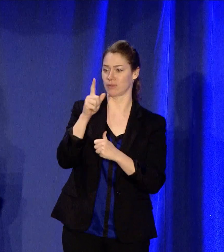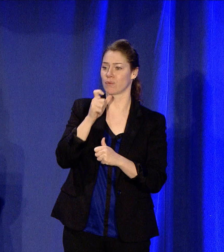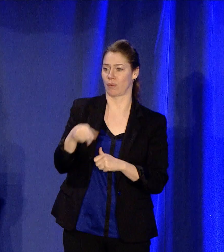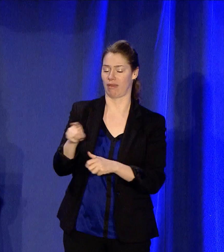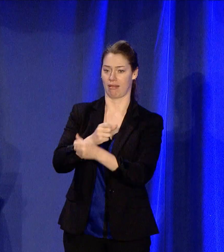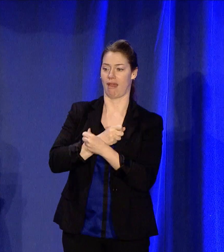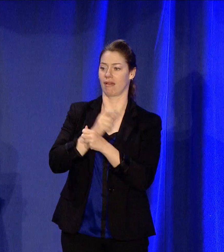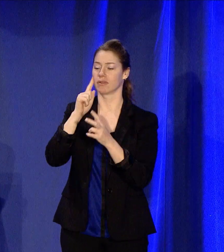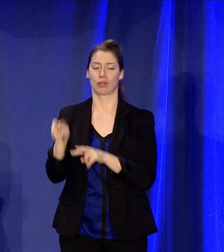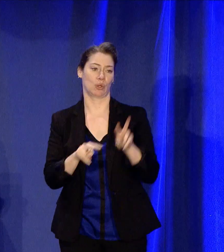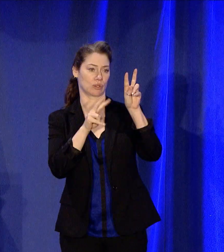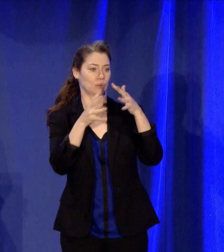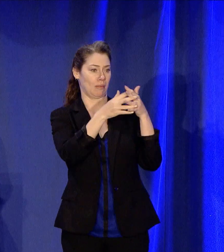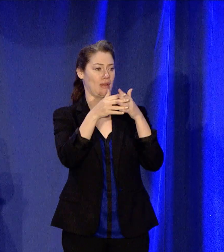America.